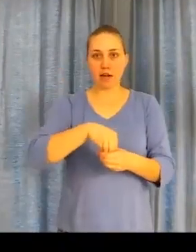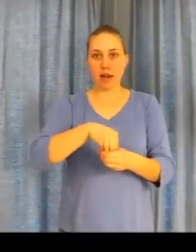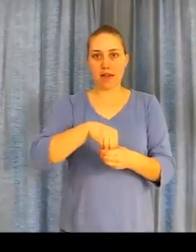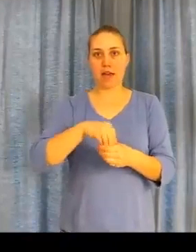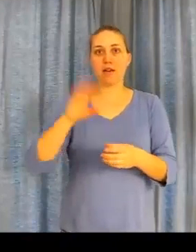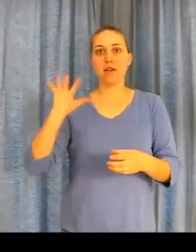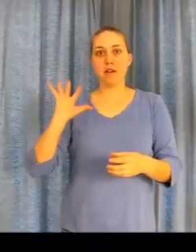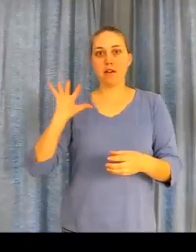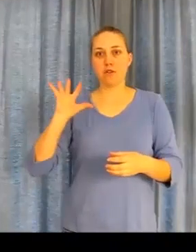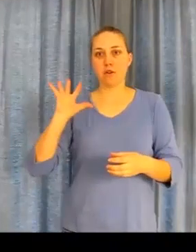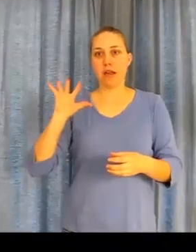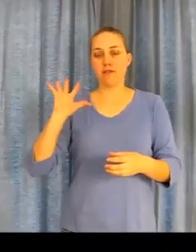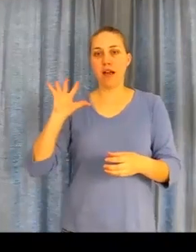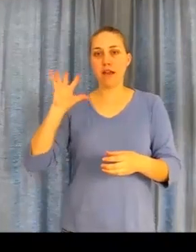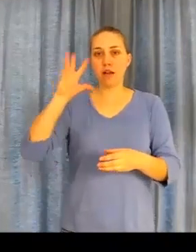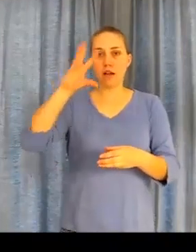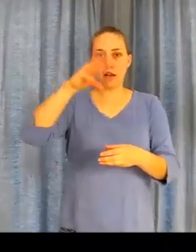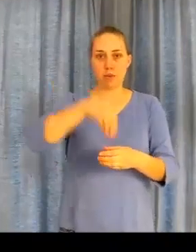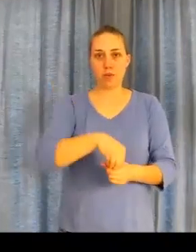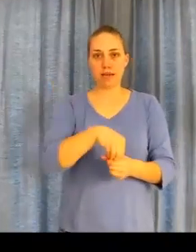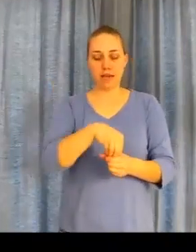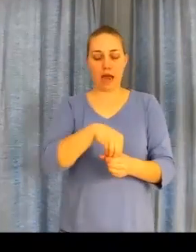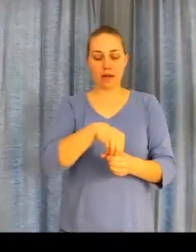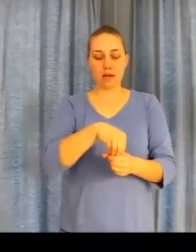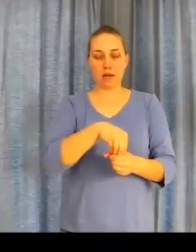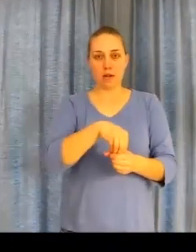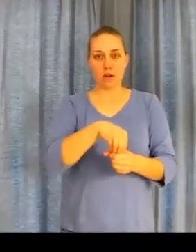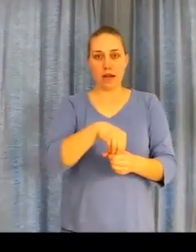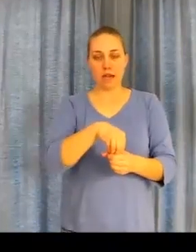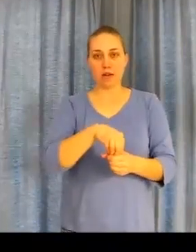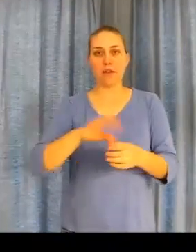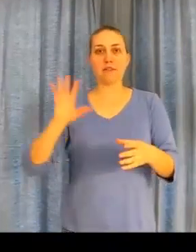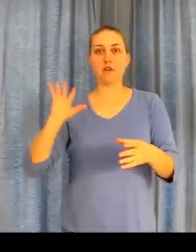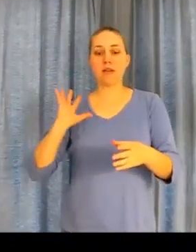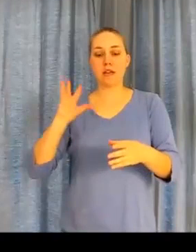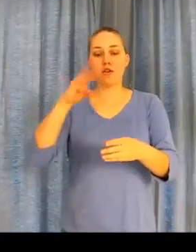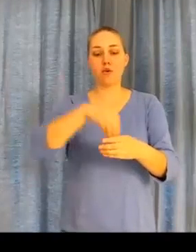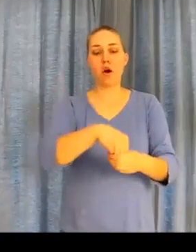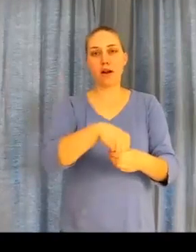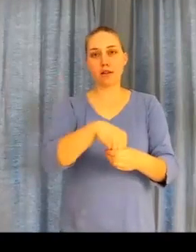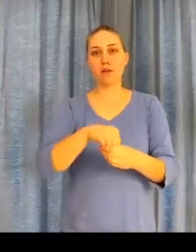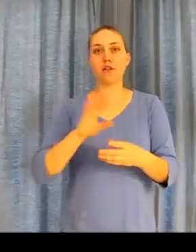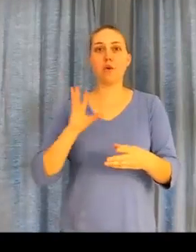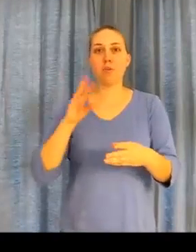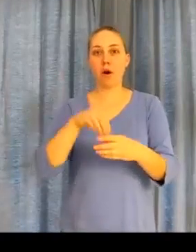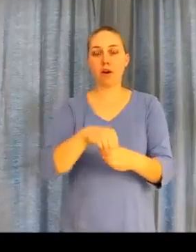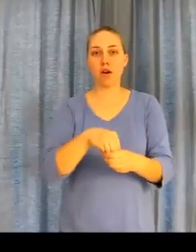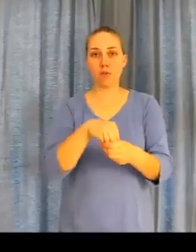left hand. So you take a 5 hand and you put them inside your left hand. That's showing that you are included, you are part of whatever